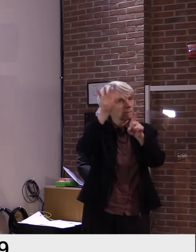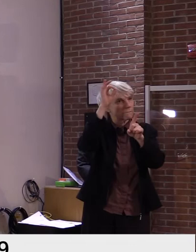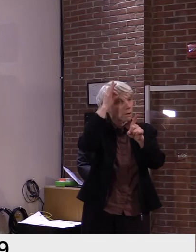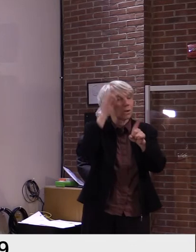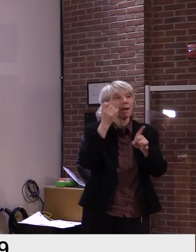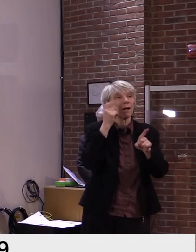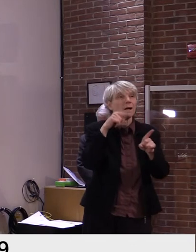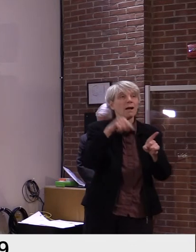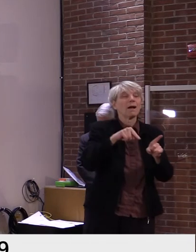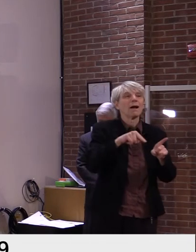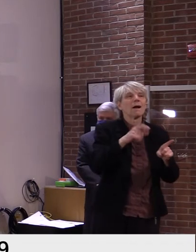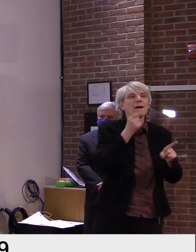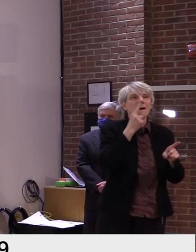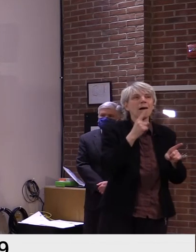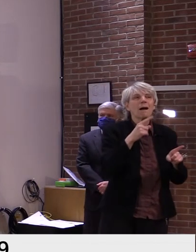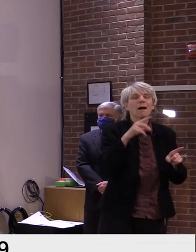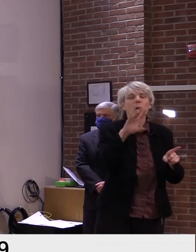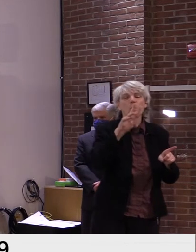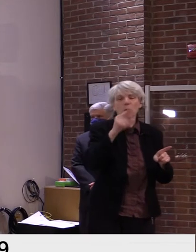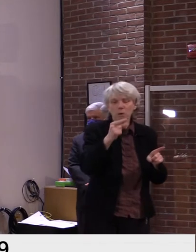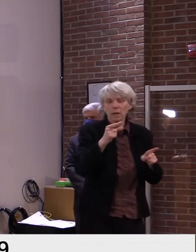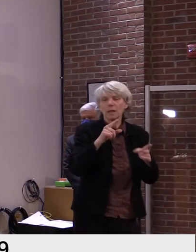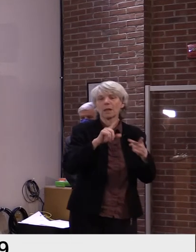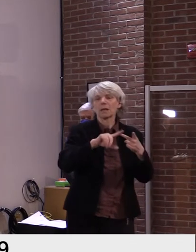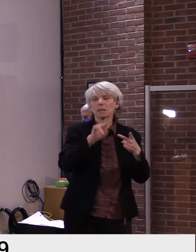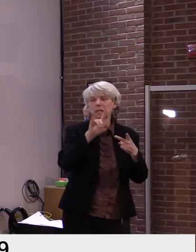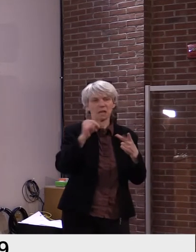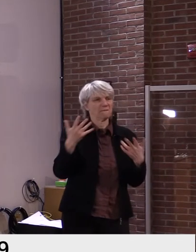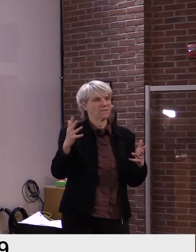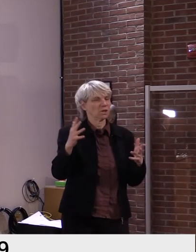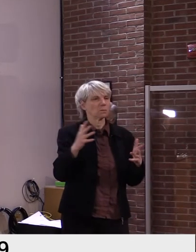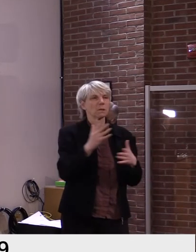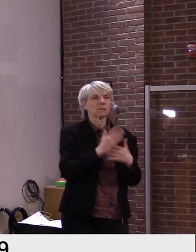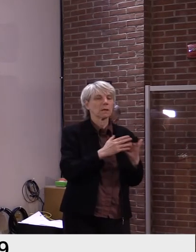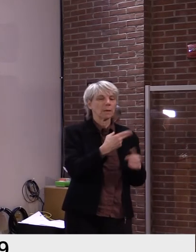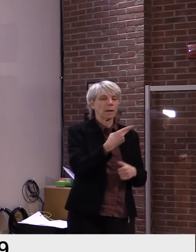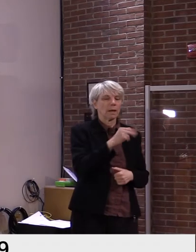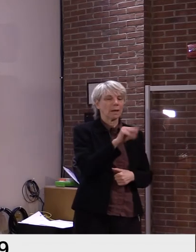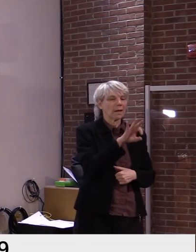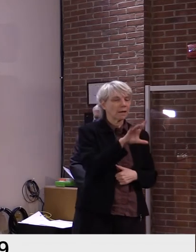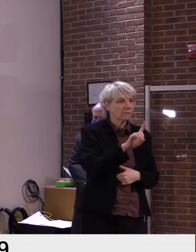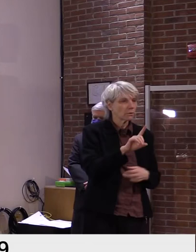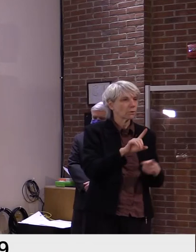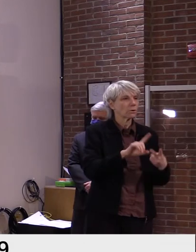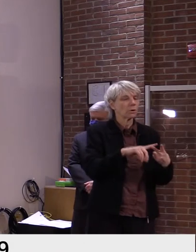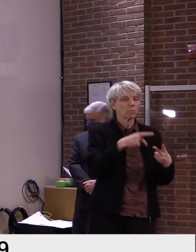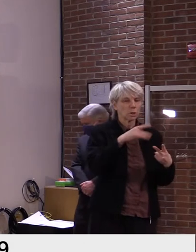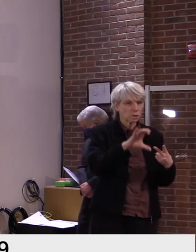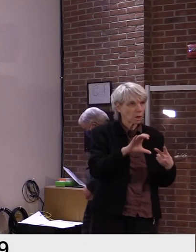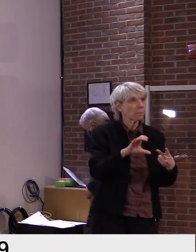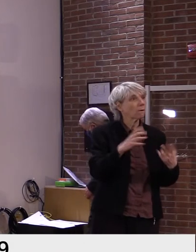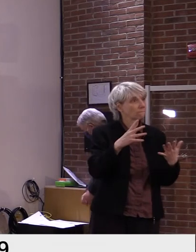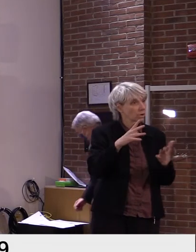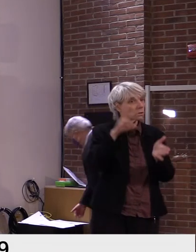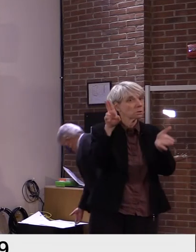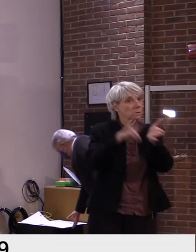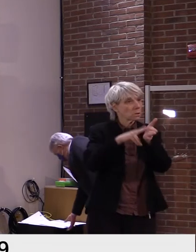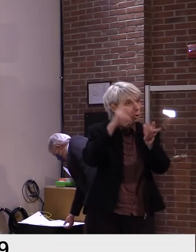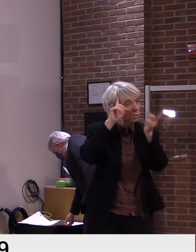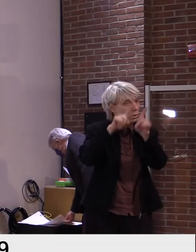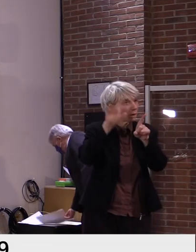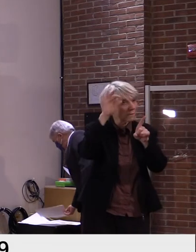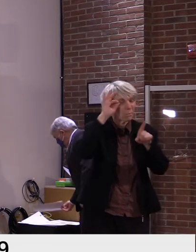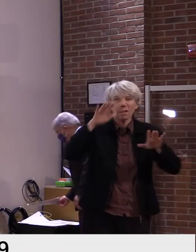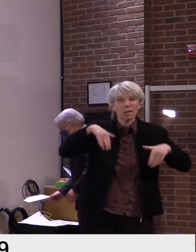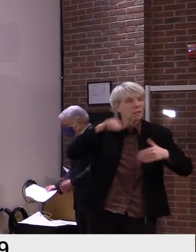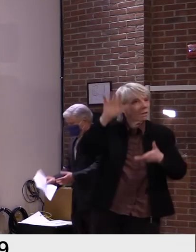and Hannaford's and Price Chopper. Could you give us, or Secretary Smith, give us a little bit more information? For